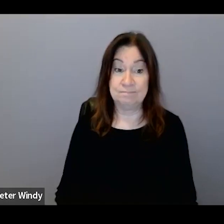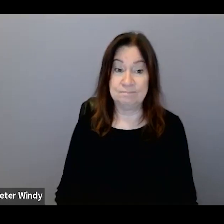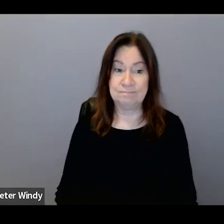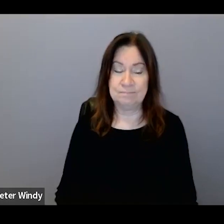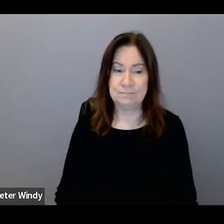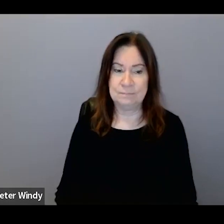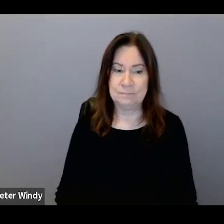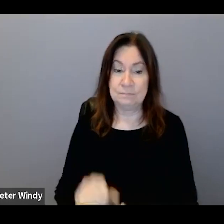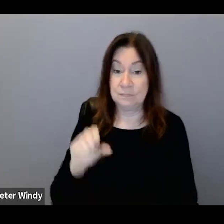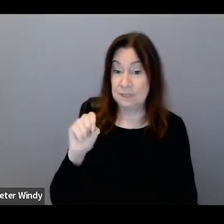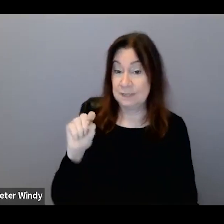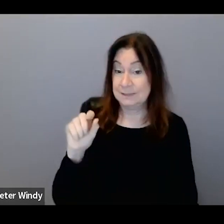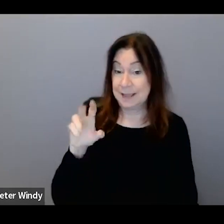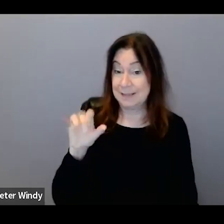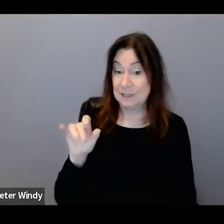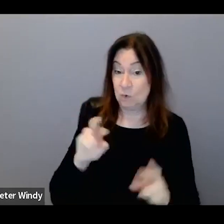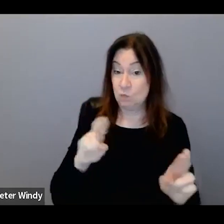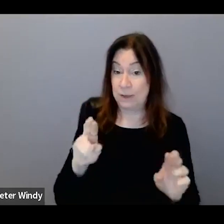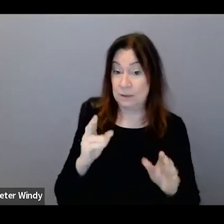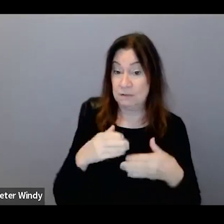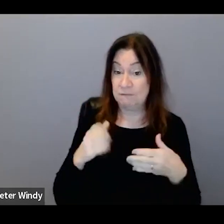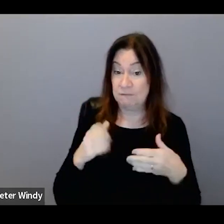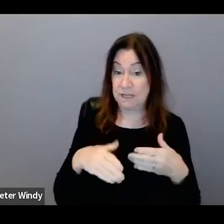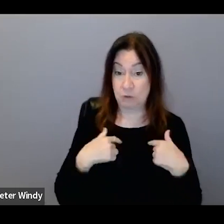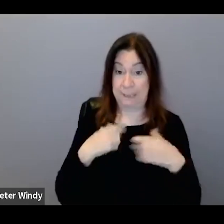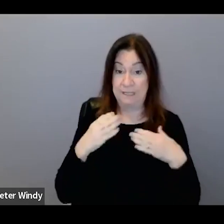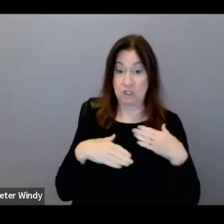All right, Stacy, you ready to wrap us up? Or I can wrap us up?